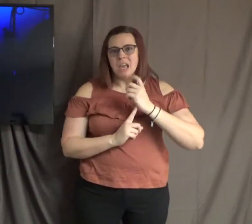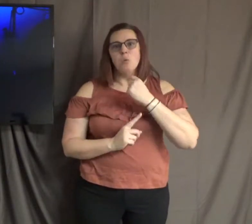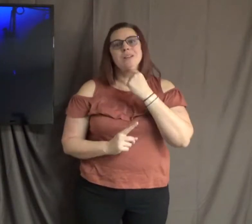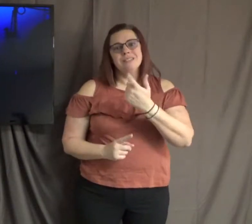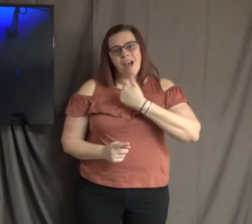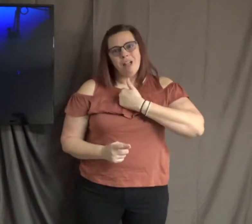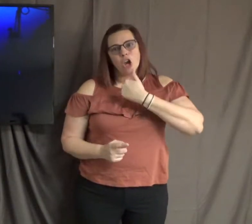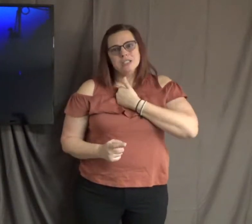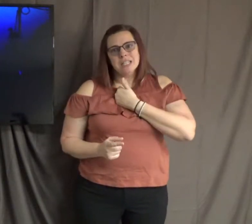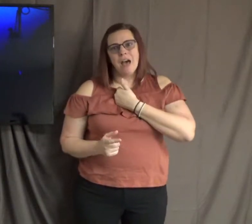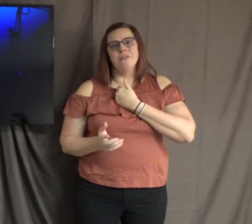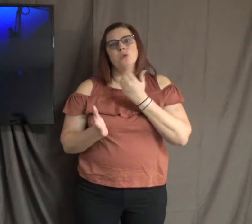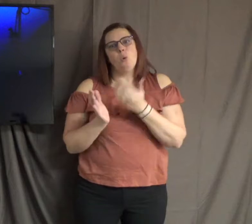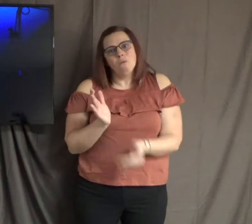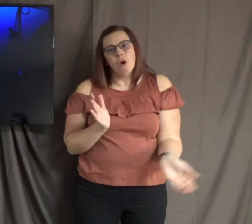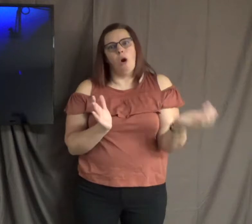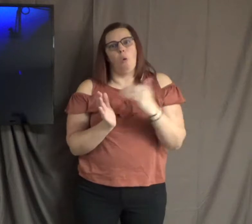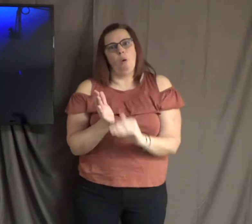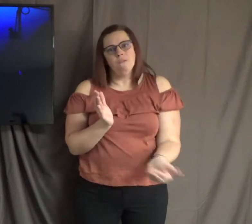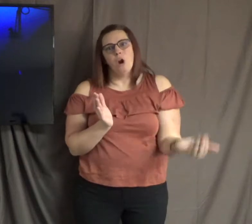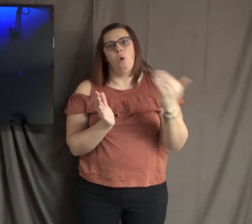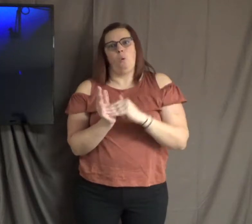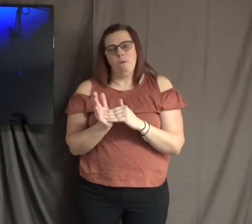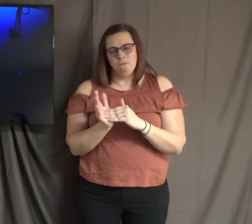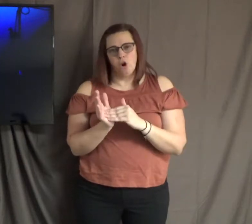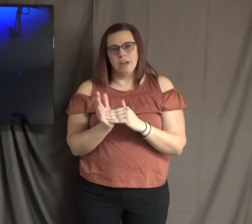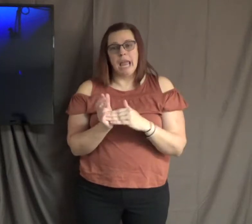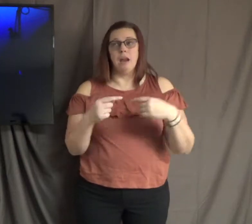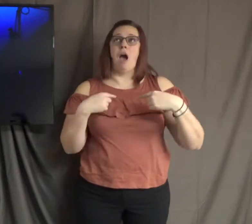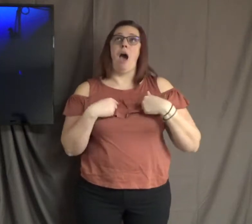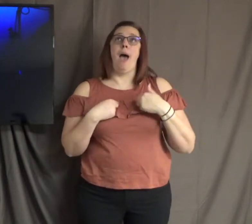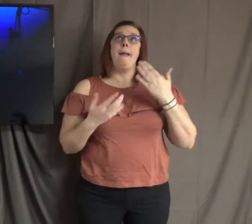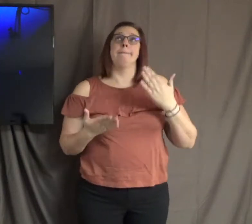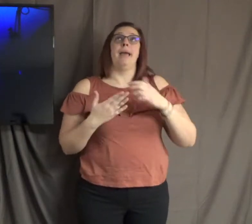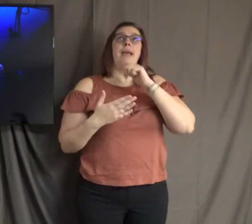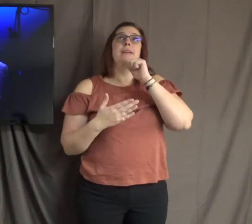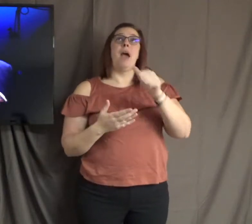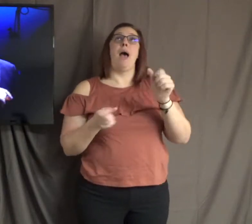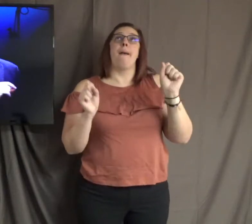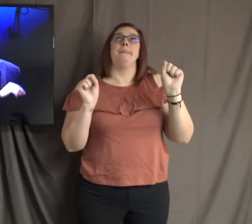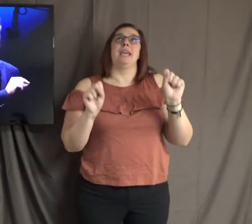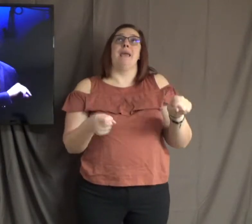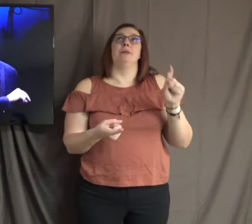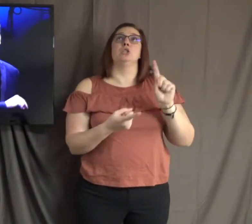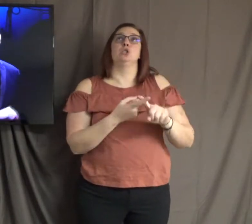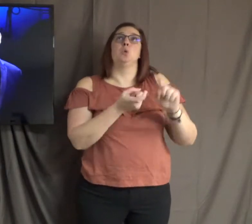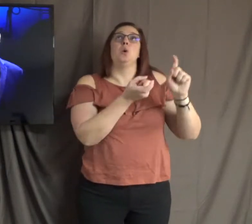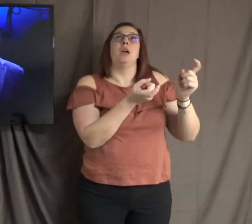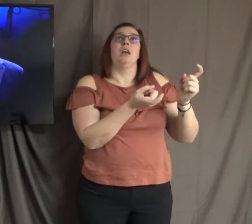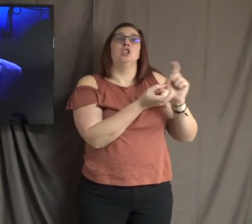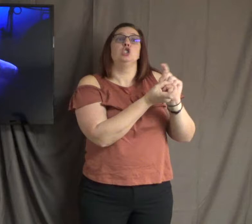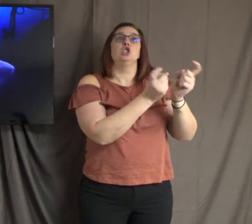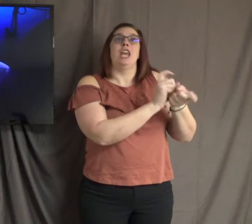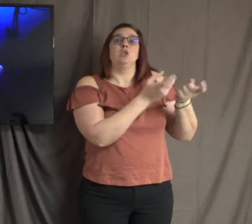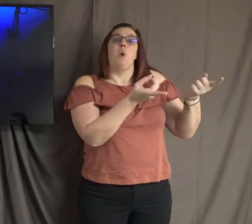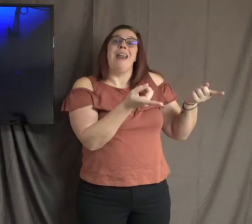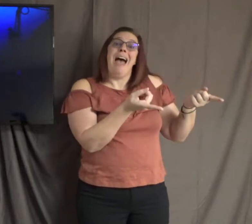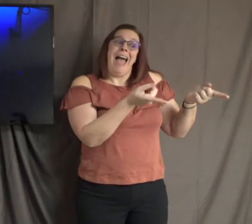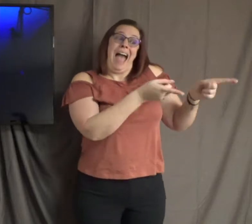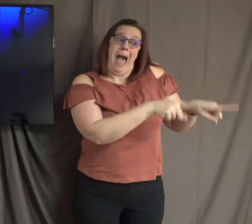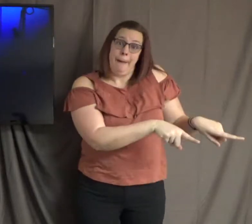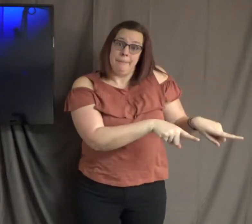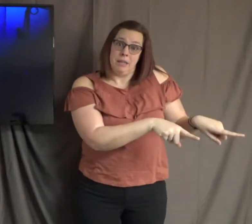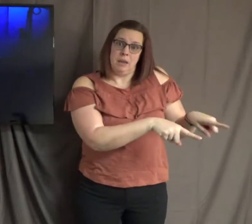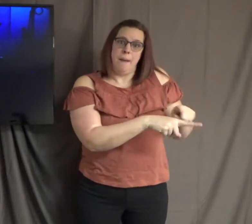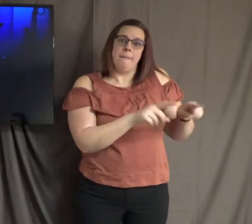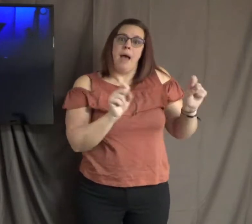way over and over again. I may not be able to change what happened in my past, but I can change who I